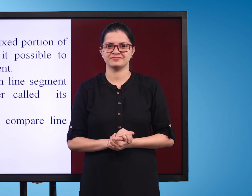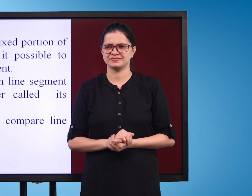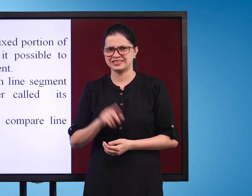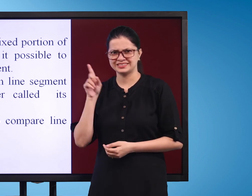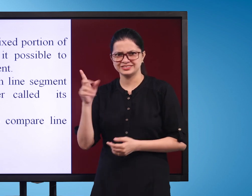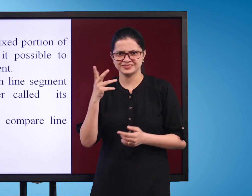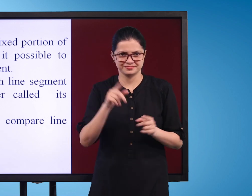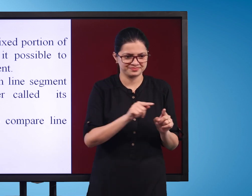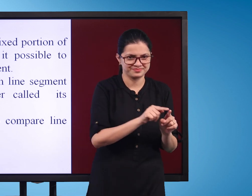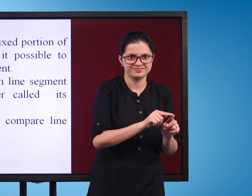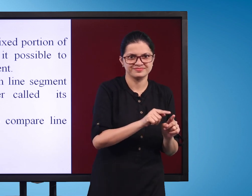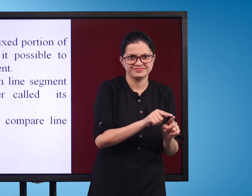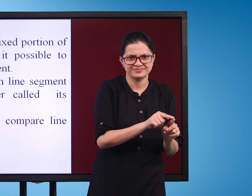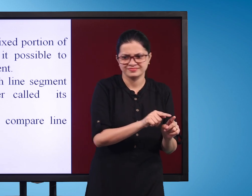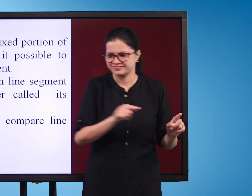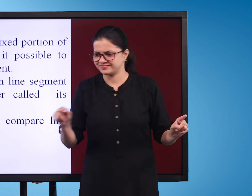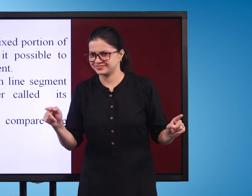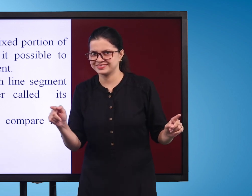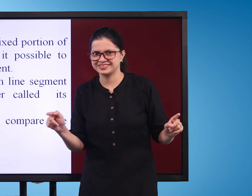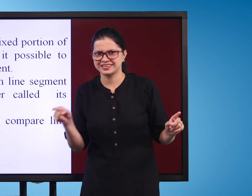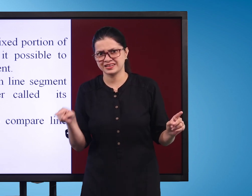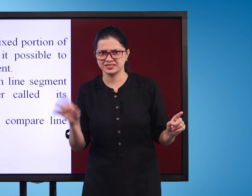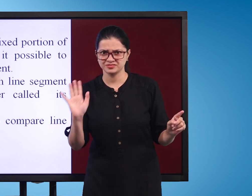A line segment is a fixed portion of a line.